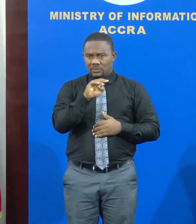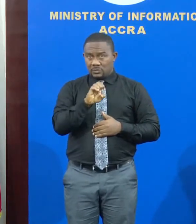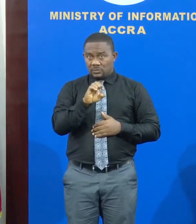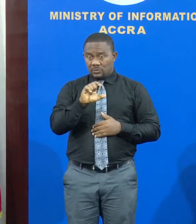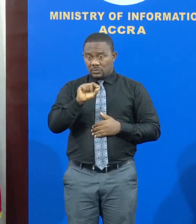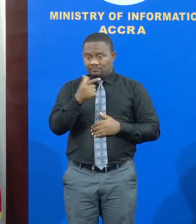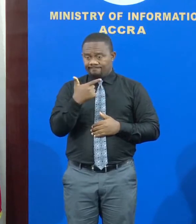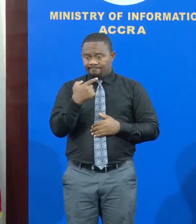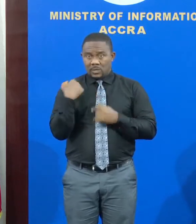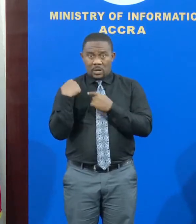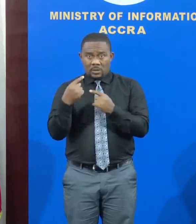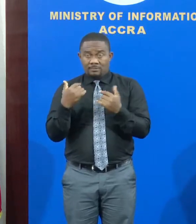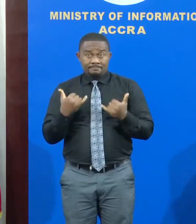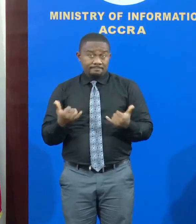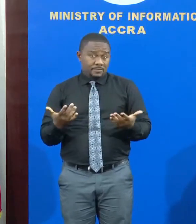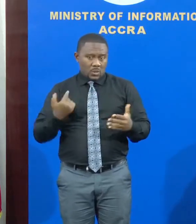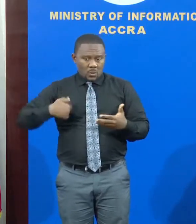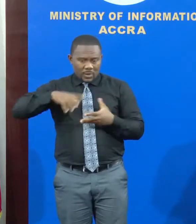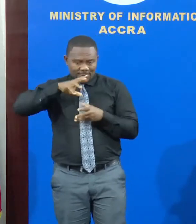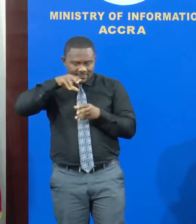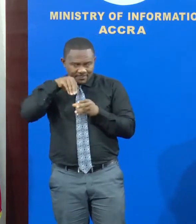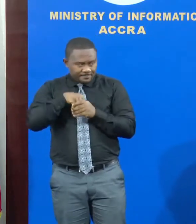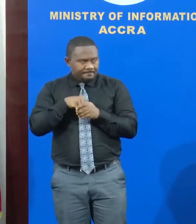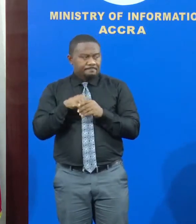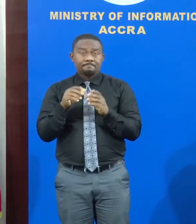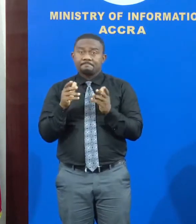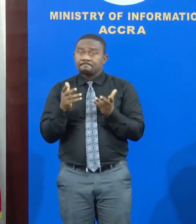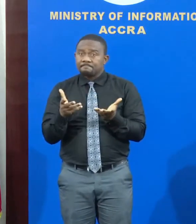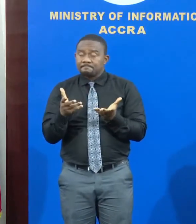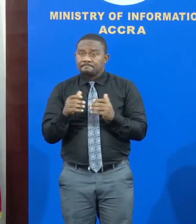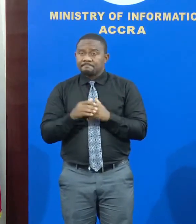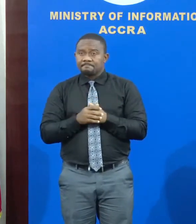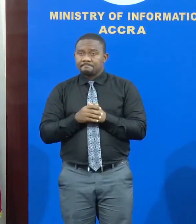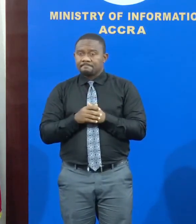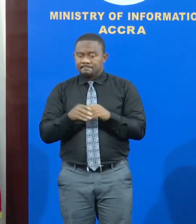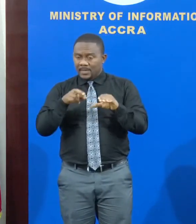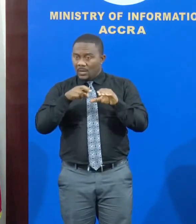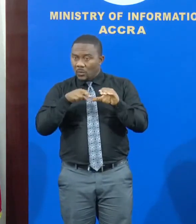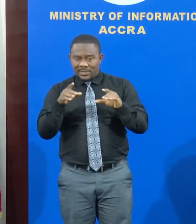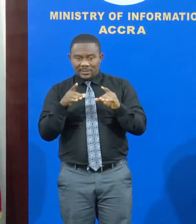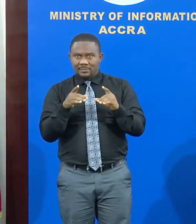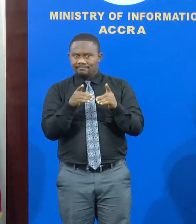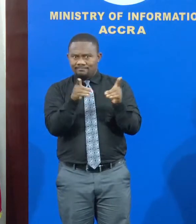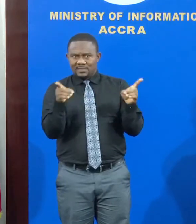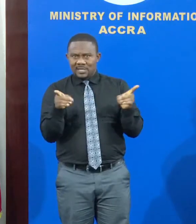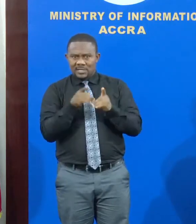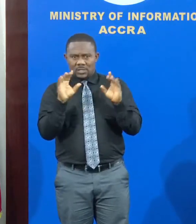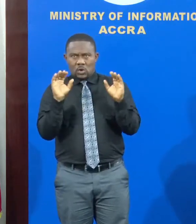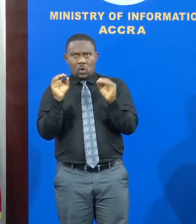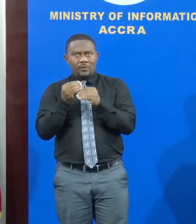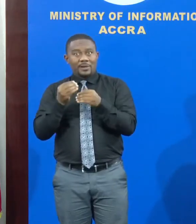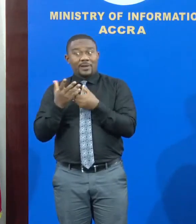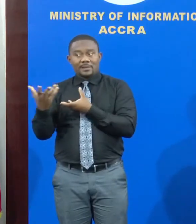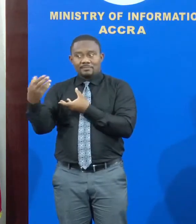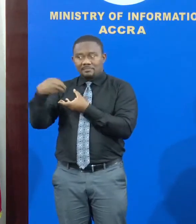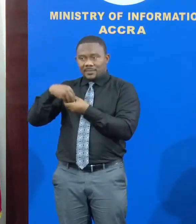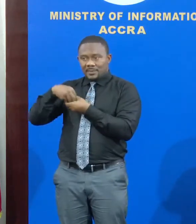date, we are involved in the establishment of regional and district offices and the recruitment of